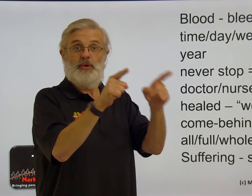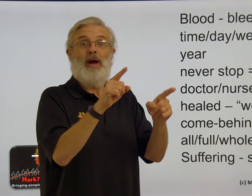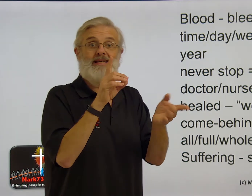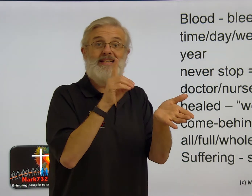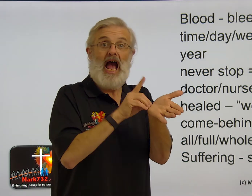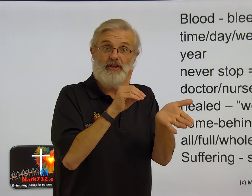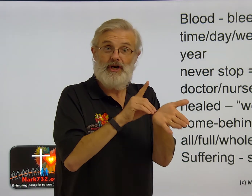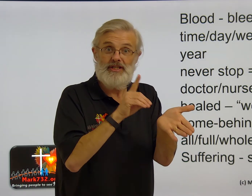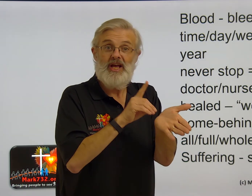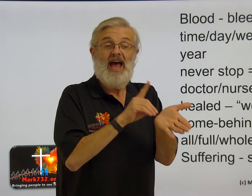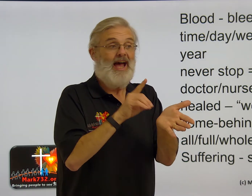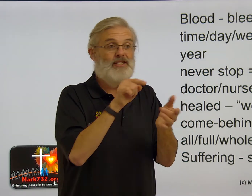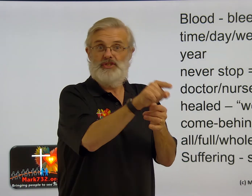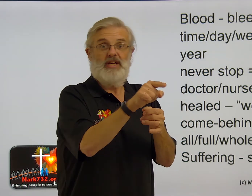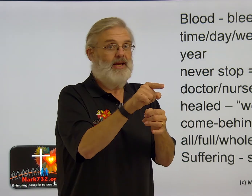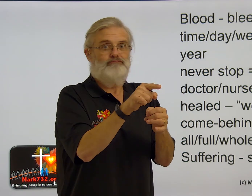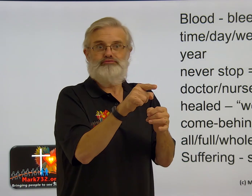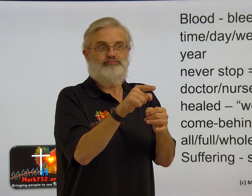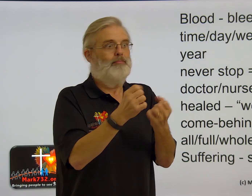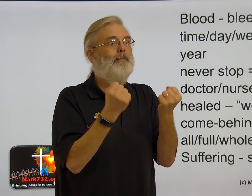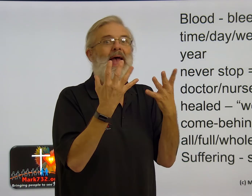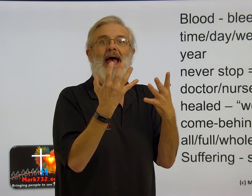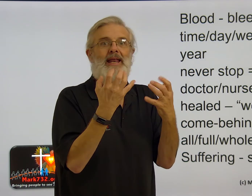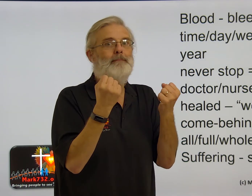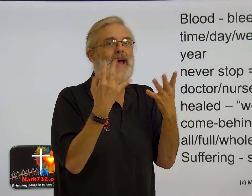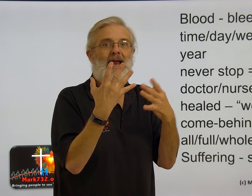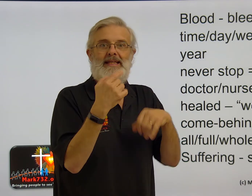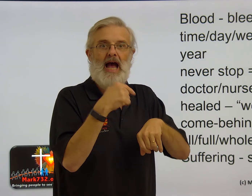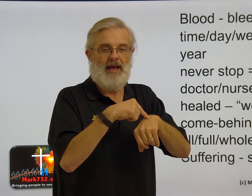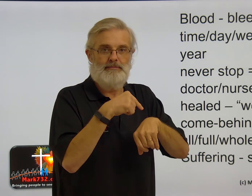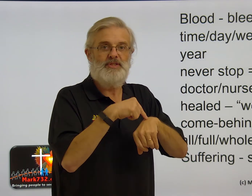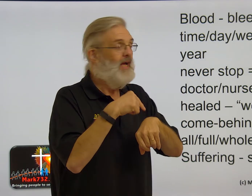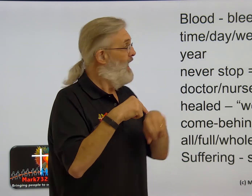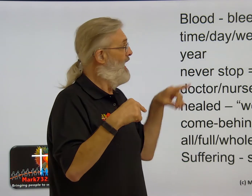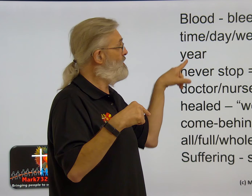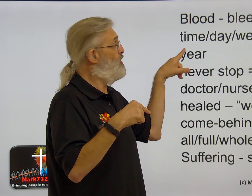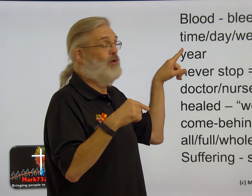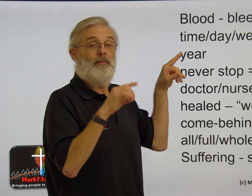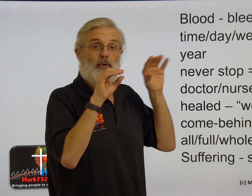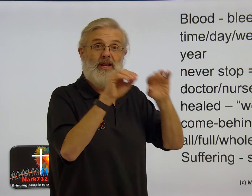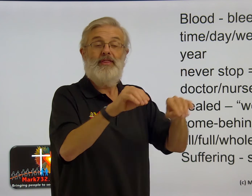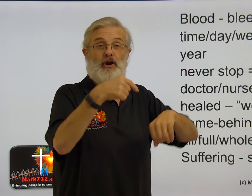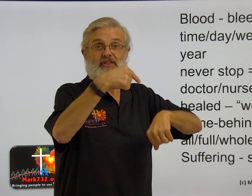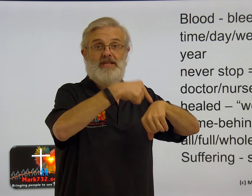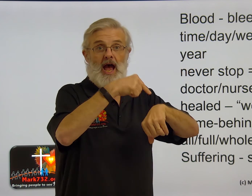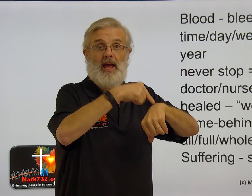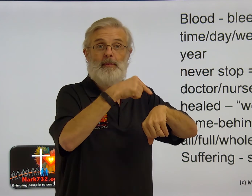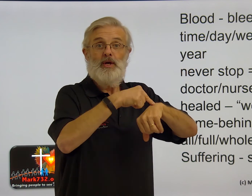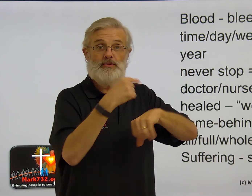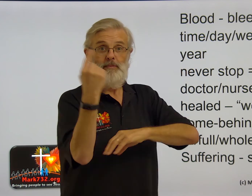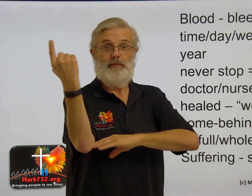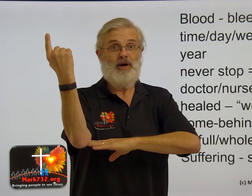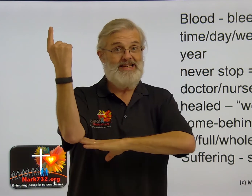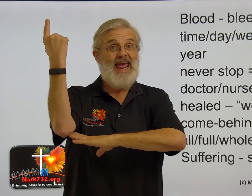to doctors, and she many times. And so you can put in there the time. So remember,